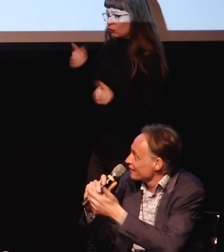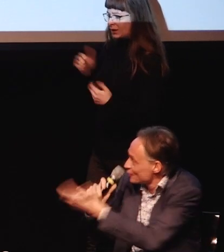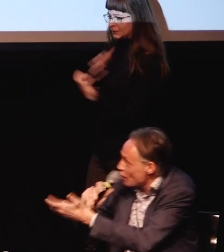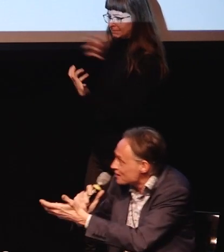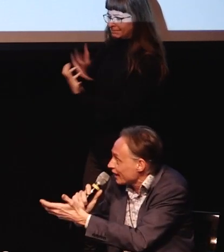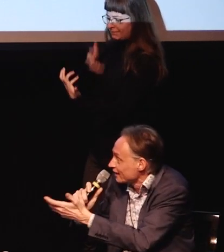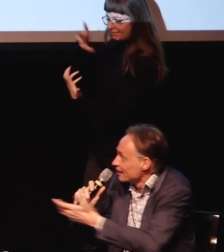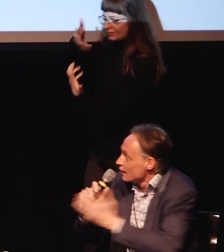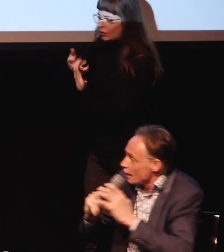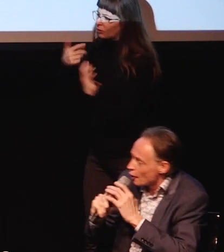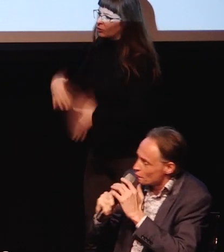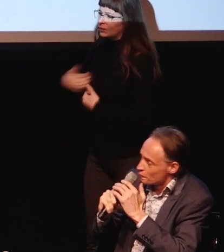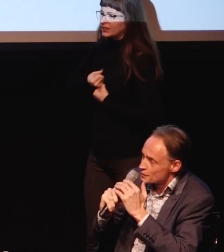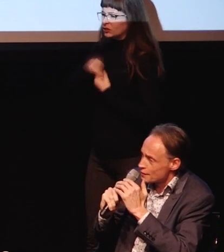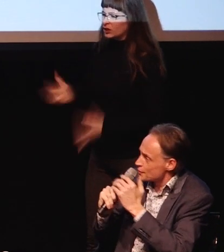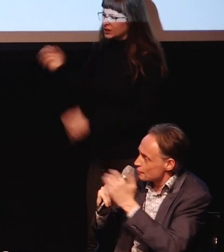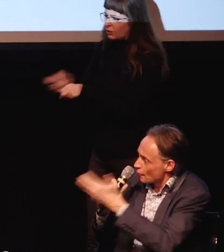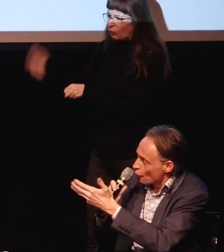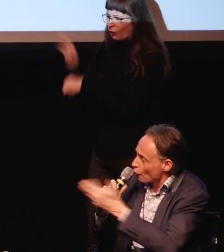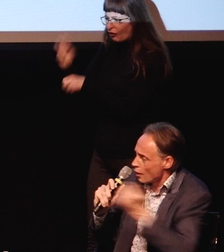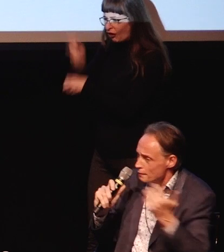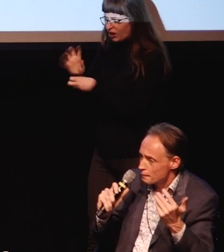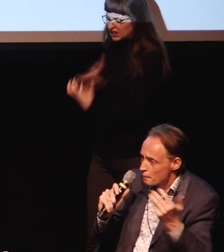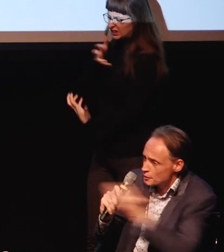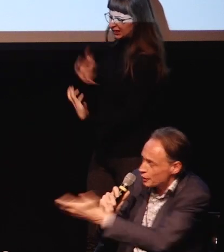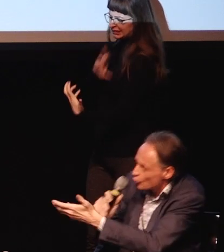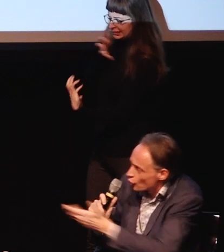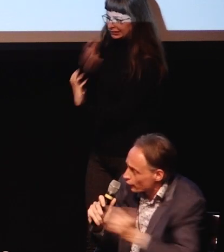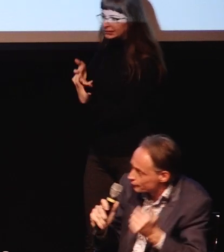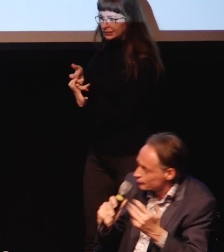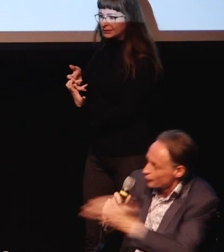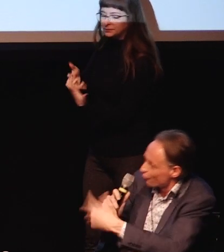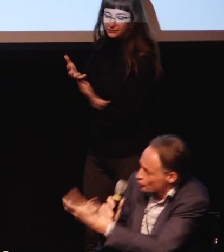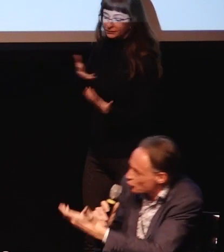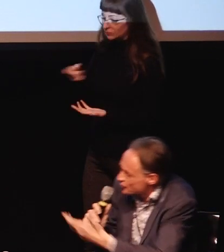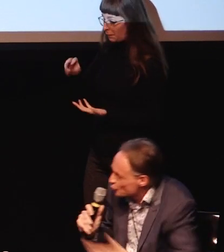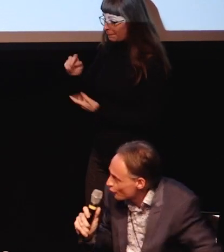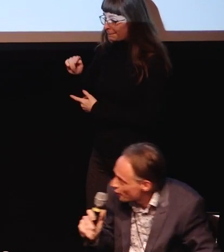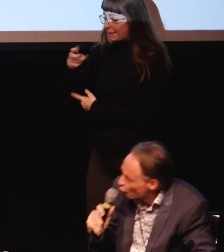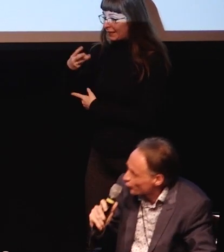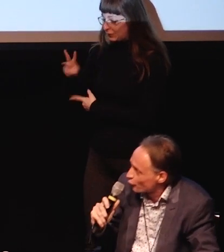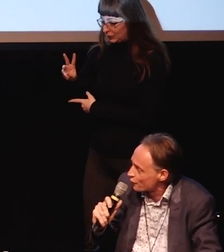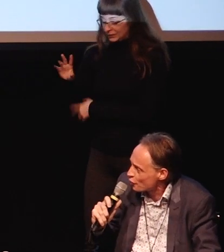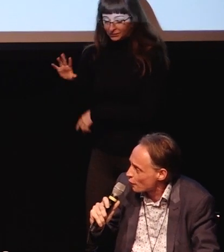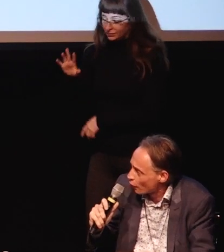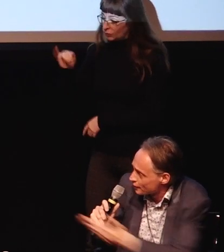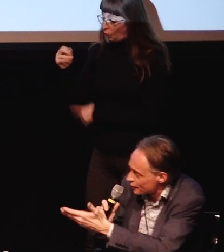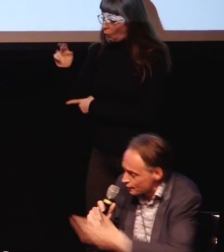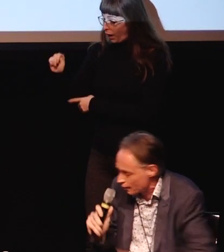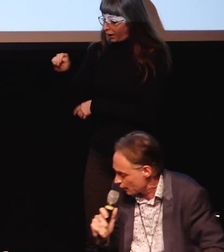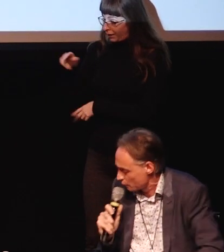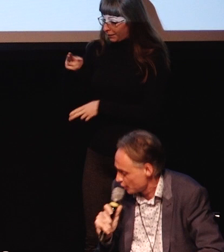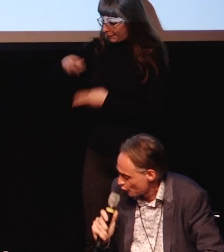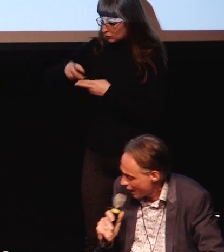get exhausting. Since Juan mentioned that you were the first person sort of on board with the film, I wanted